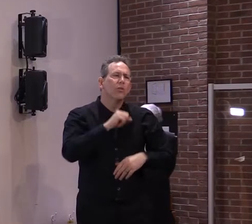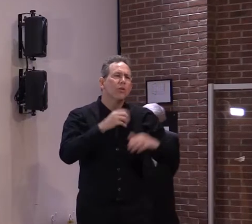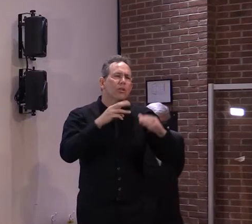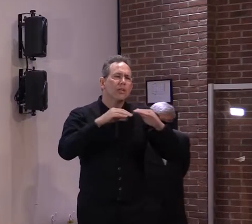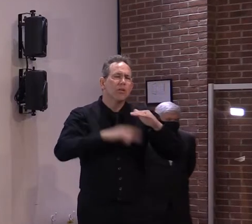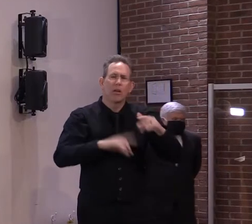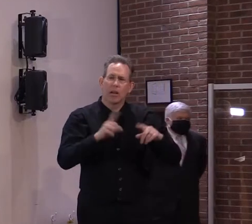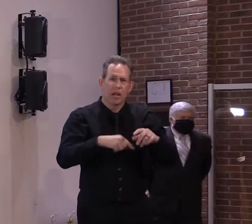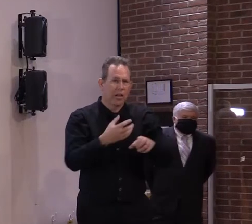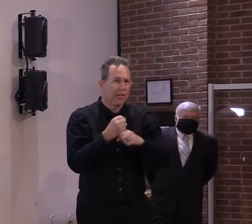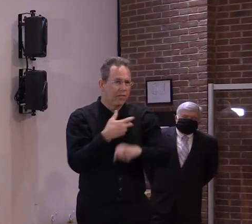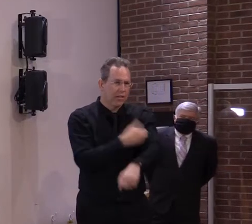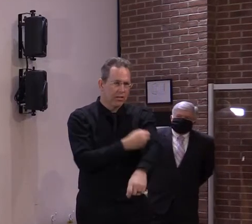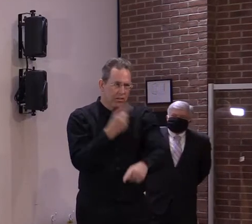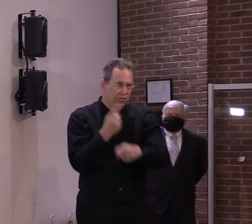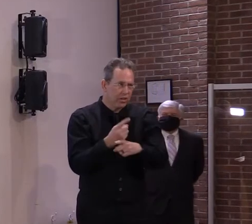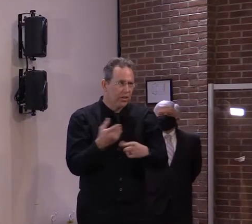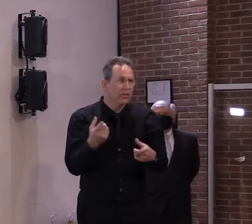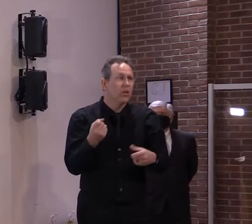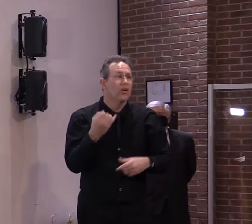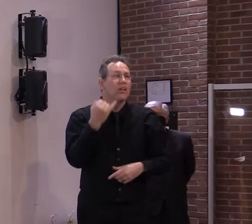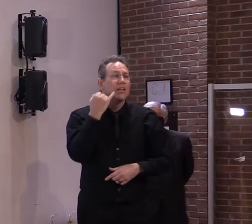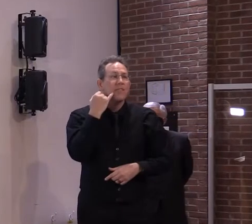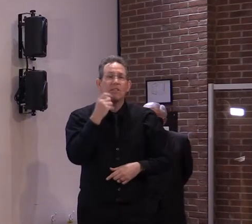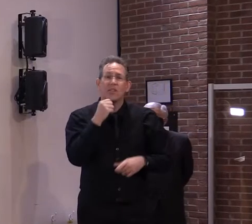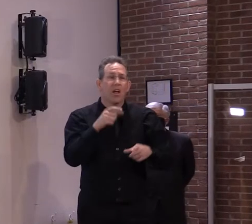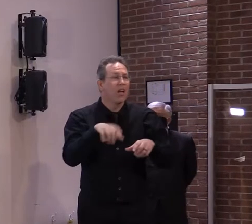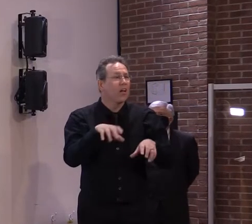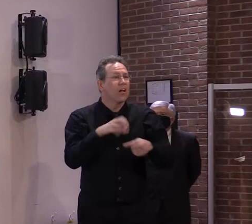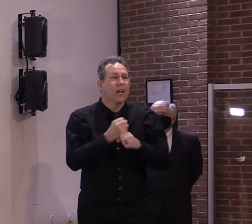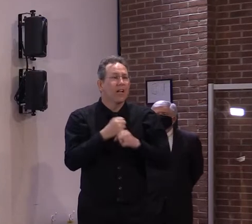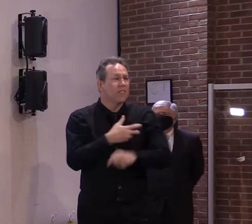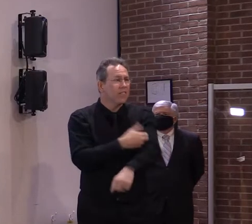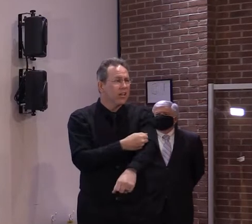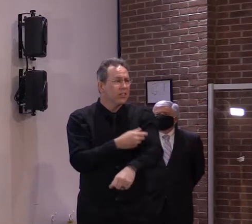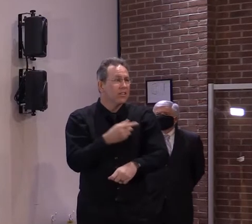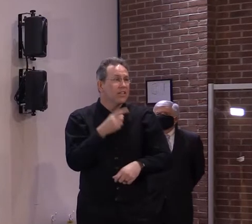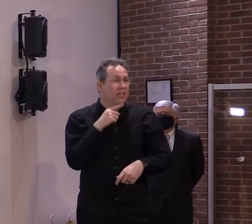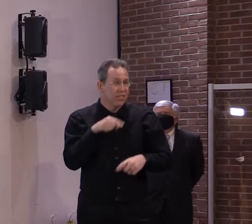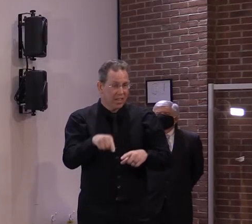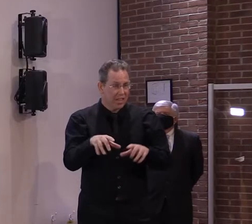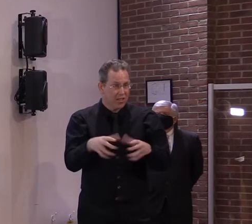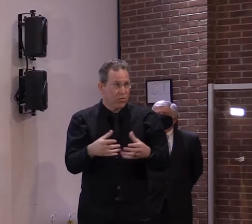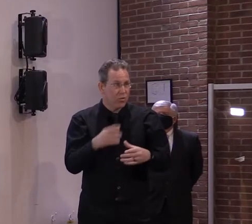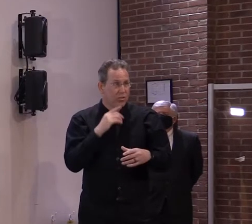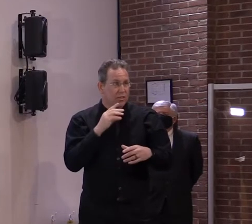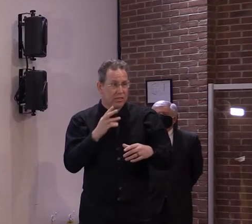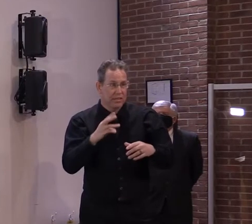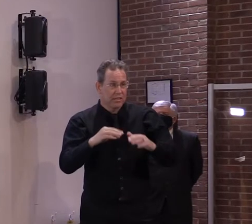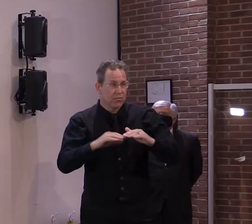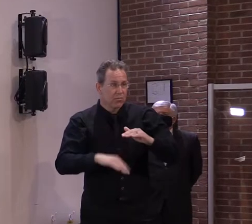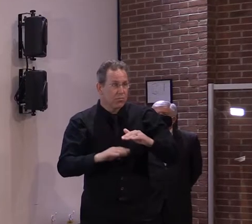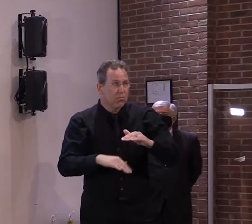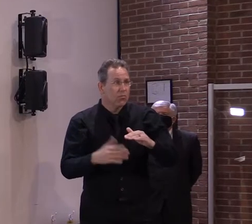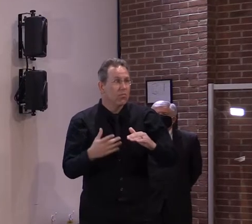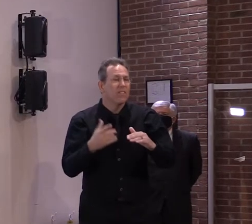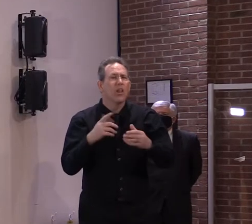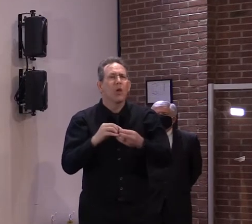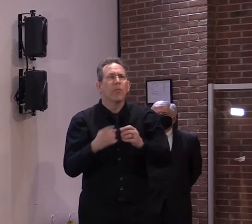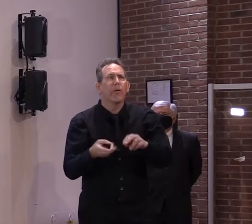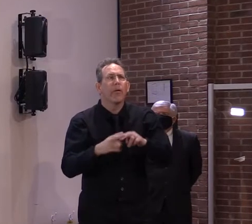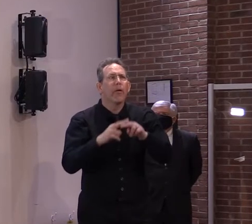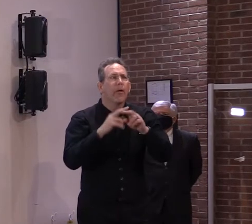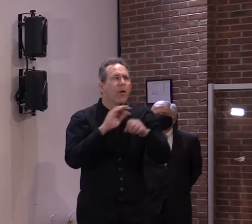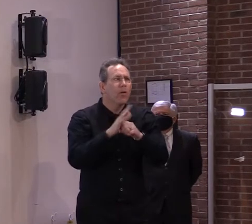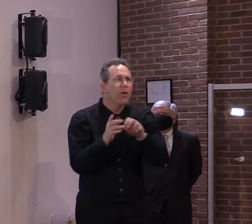age group that isn't eligible for a vaccine would cause the state to say, whoa, hang on. So it sounds like it's looking at the same rate for those groups as well.